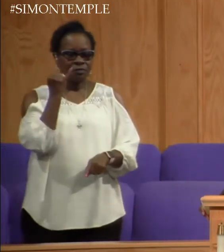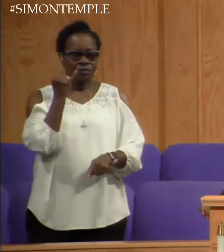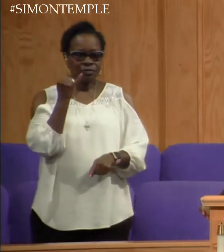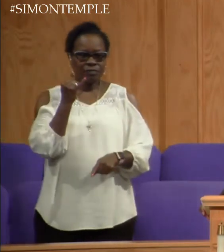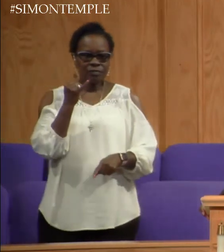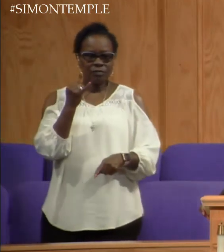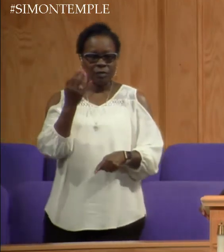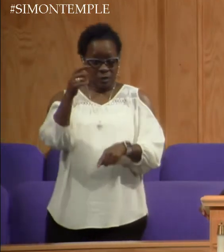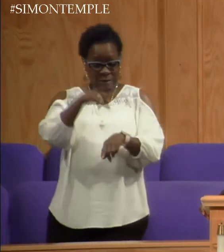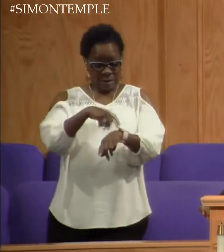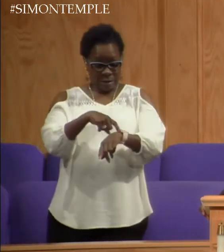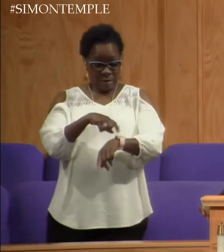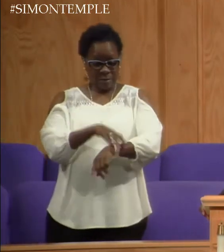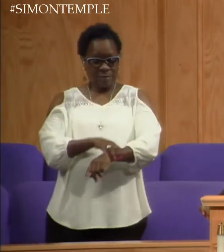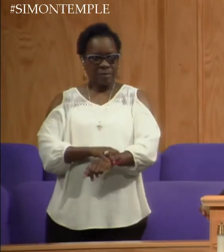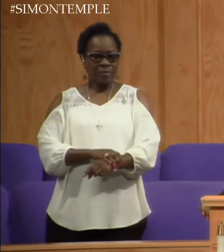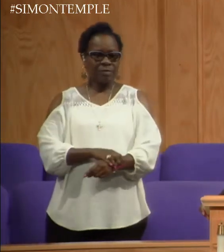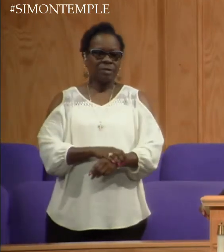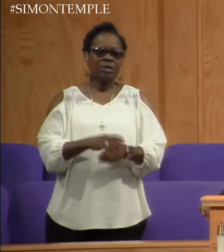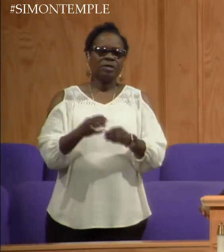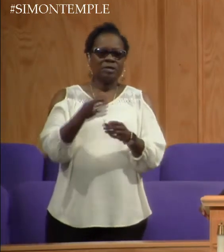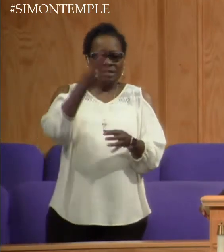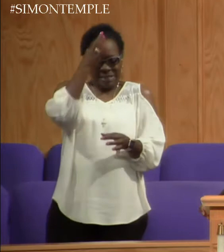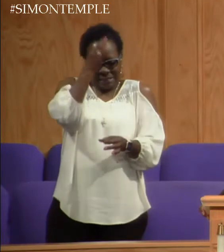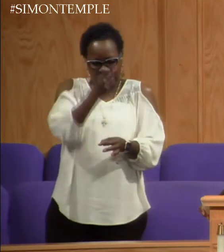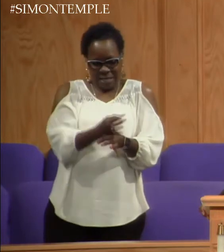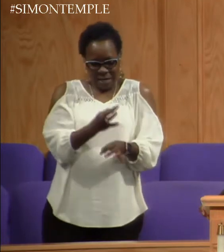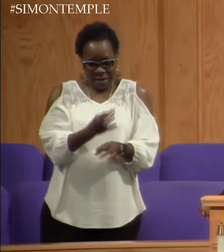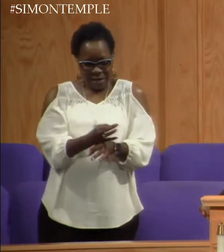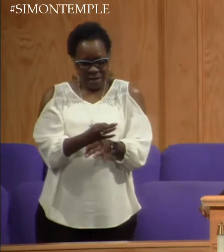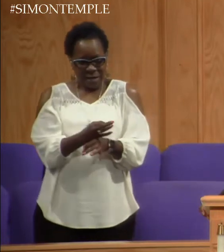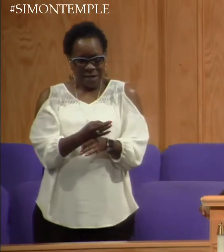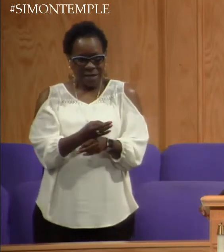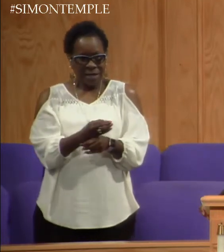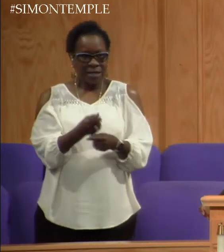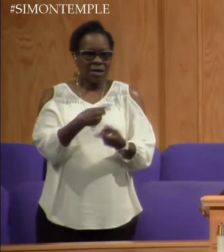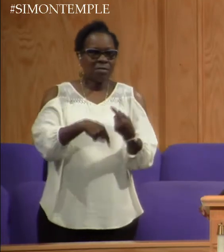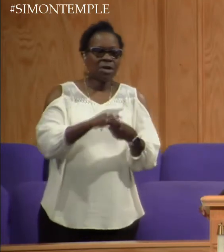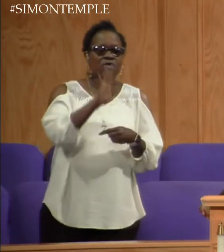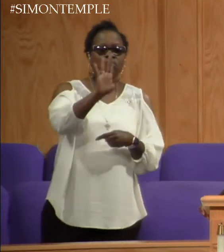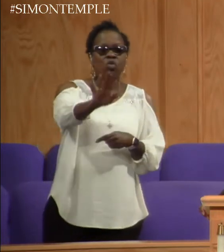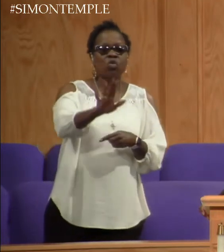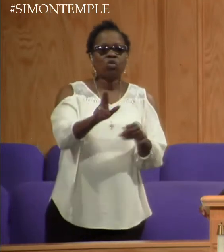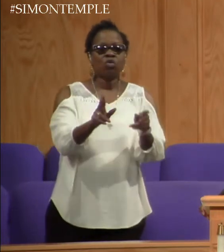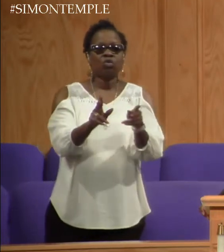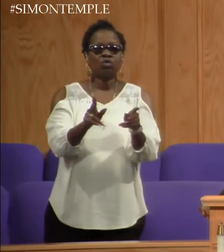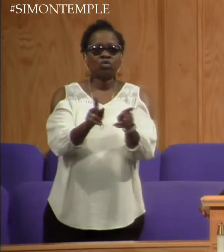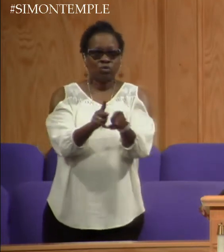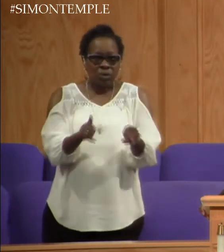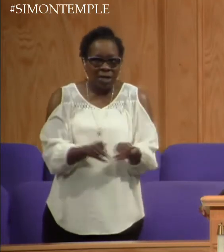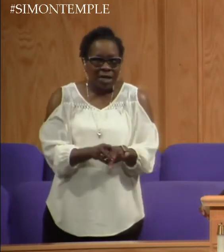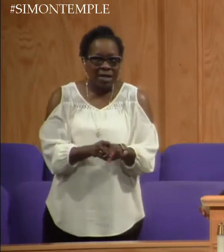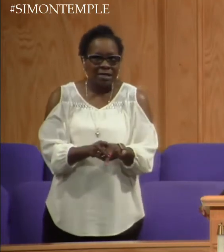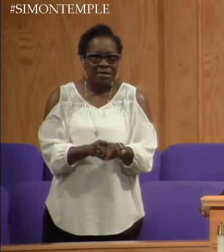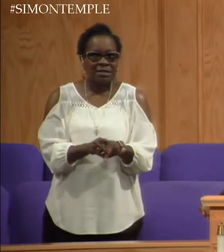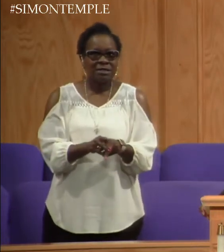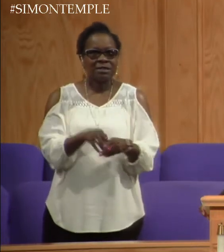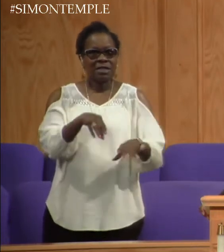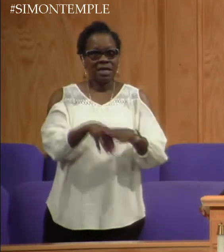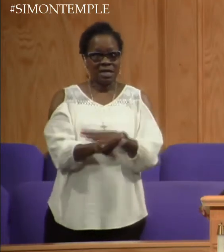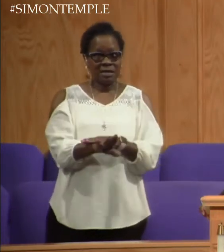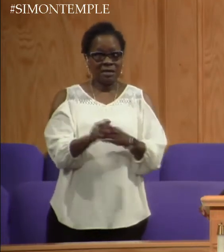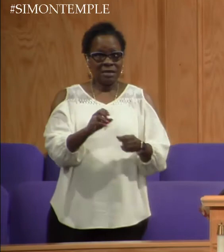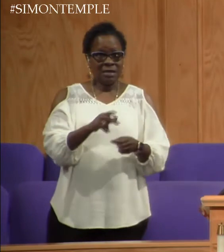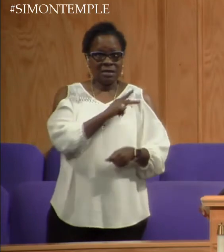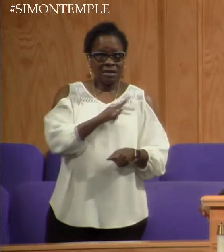If there was ever a time to make up your mind and be certain about your spiritual position, the time is right now,